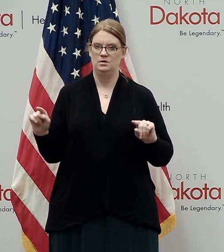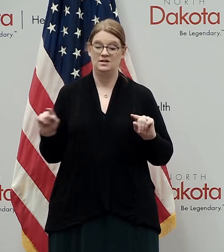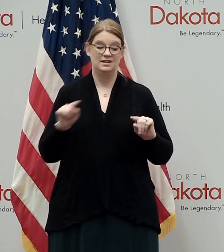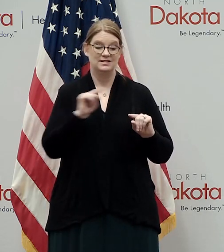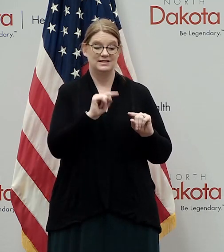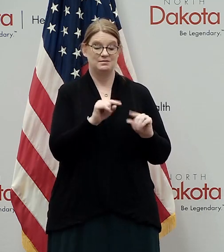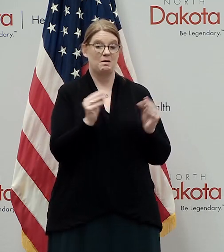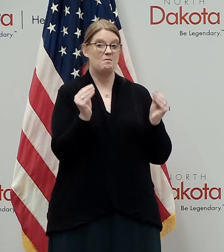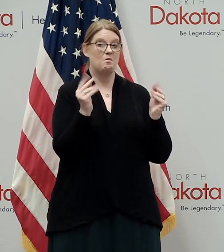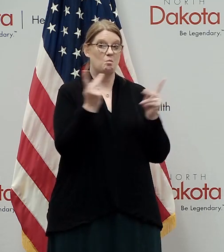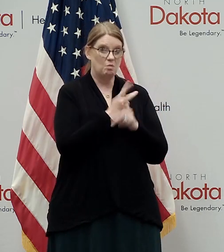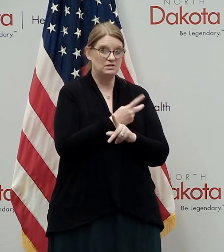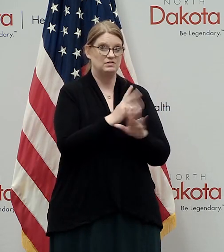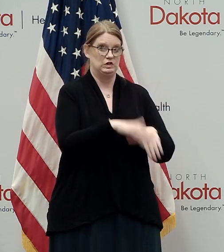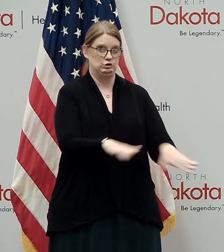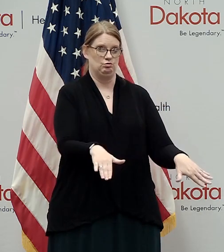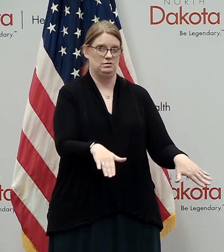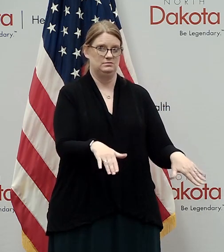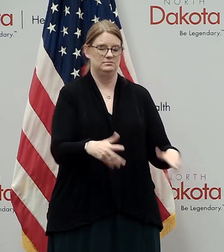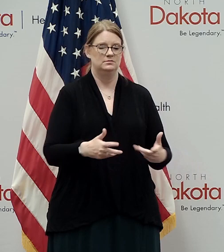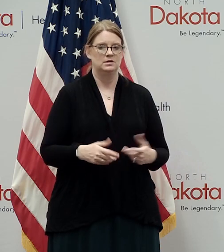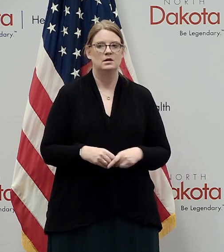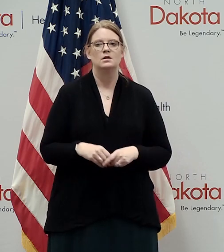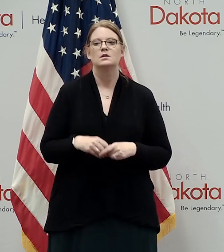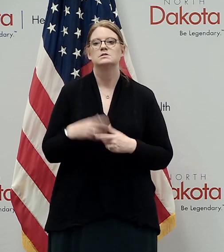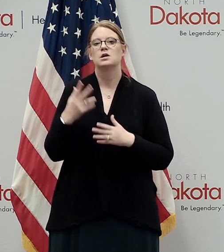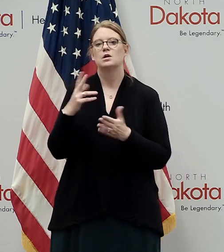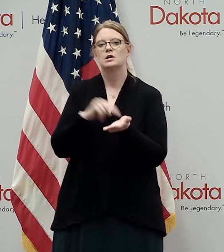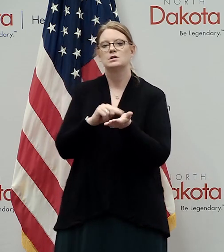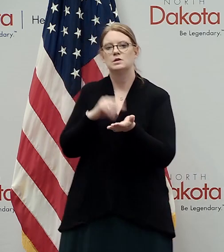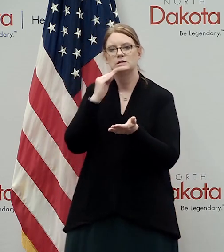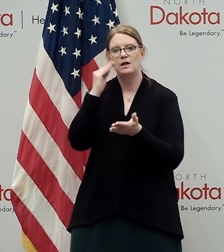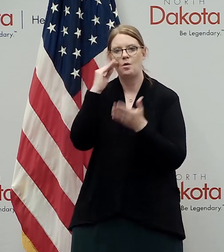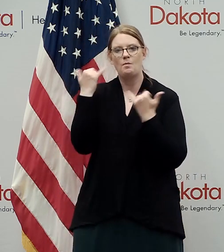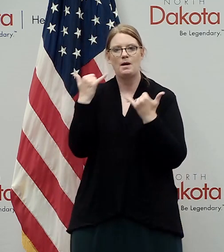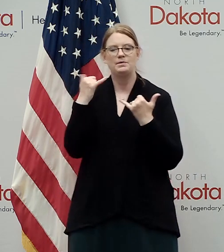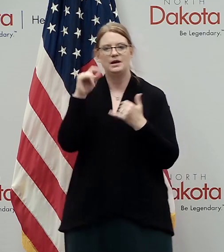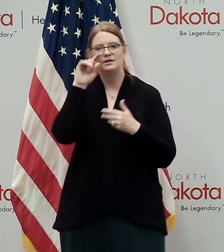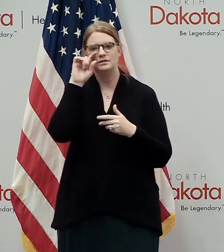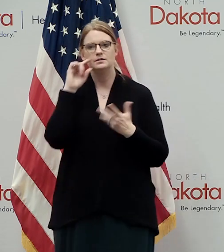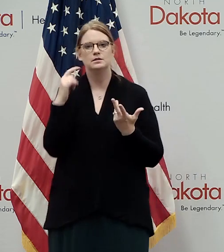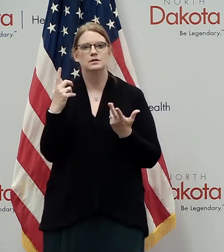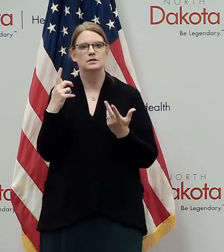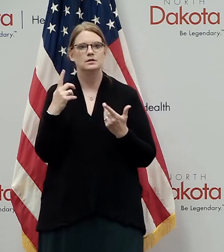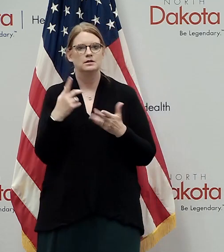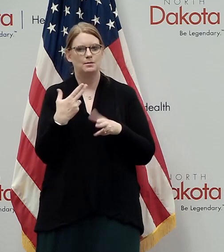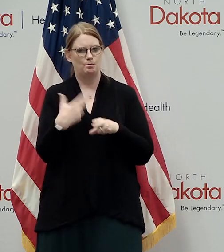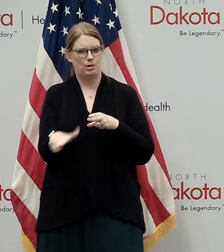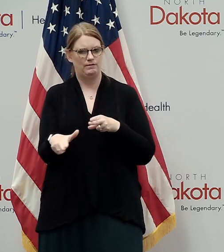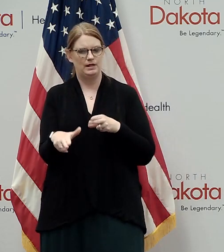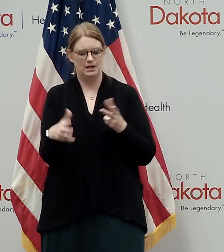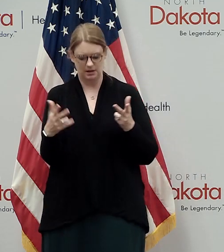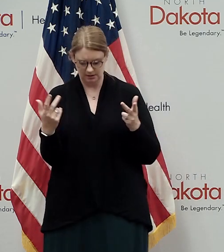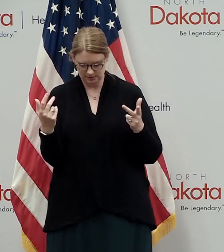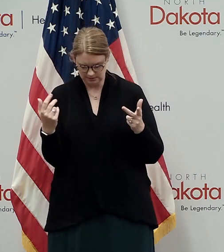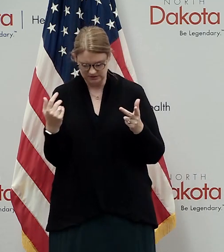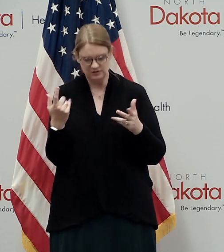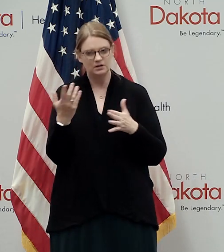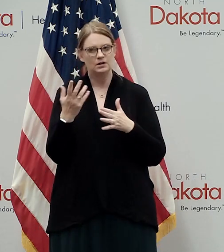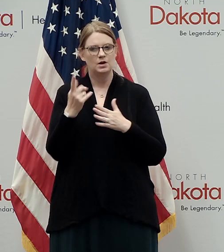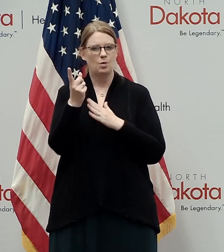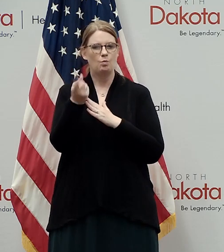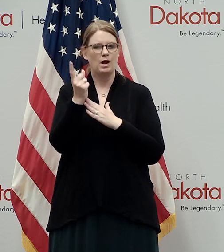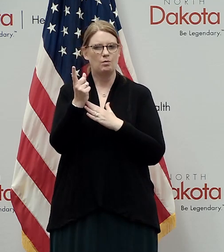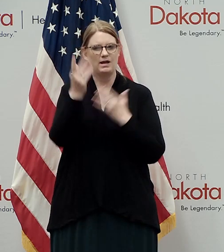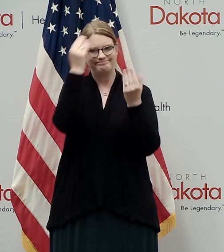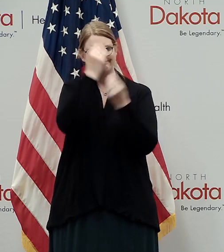more deadly to children. Long-term care update, we want to talk about for briefly, which is, again, we shared at the very